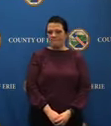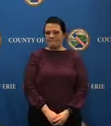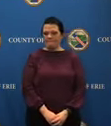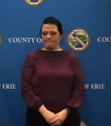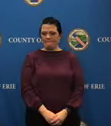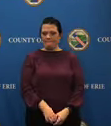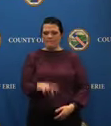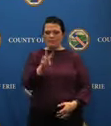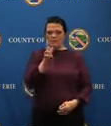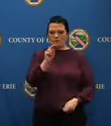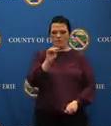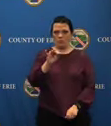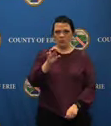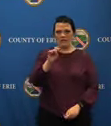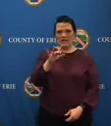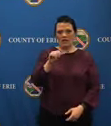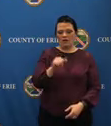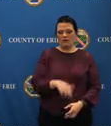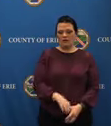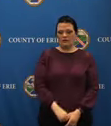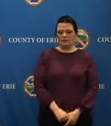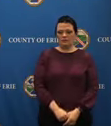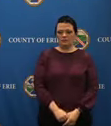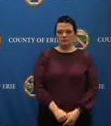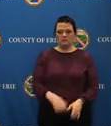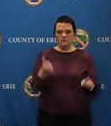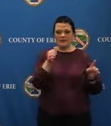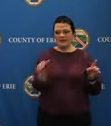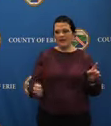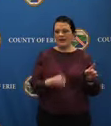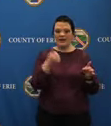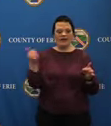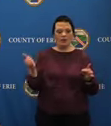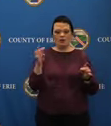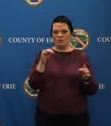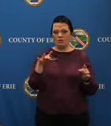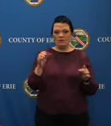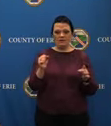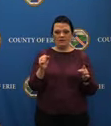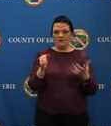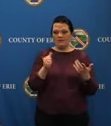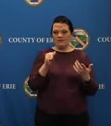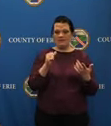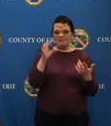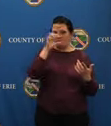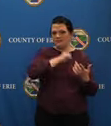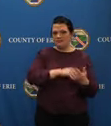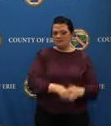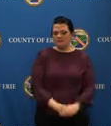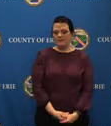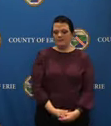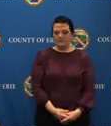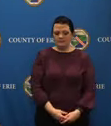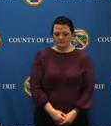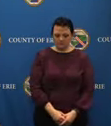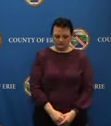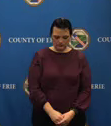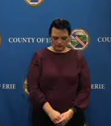Western New York Media, are you on? Is there any other media outlet I have not called on?